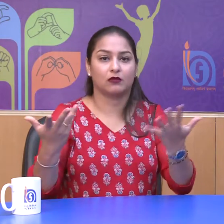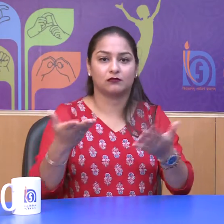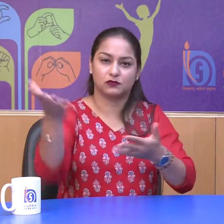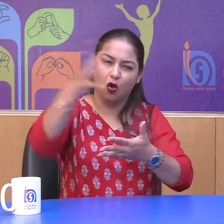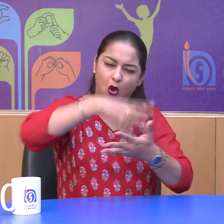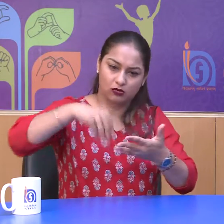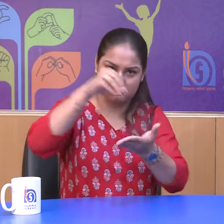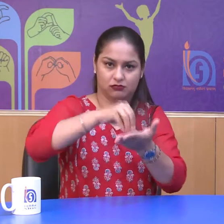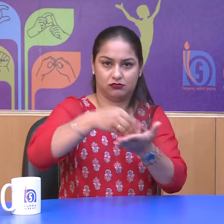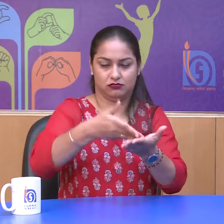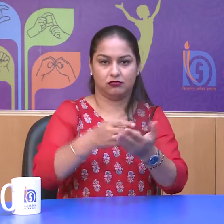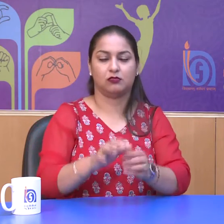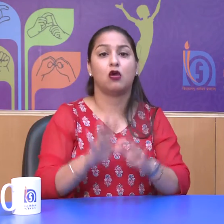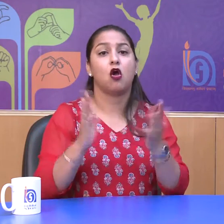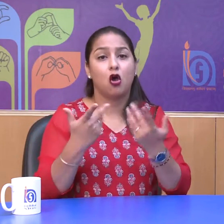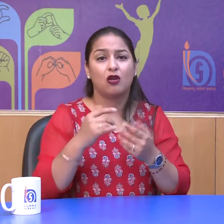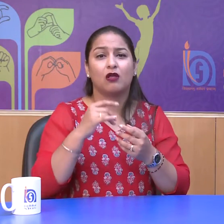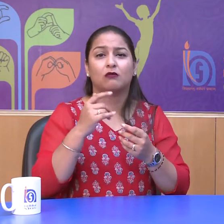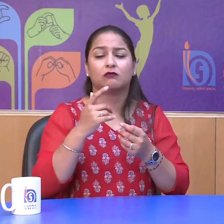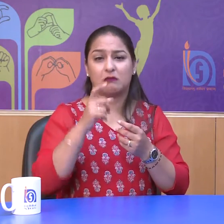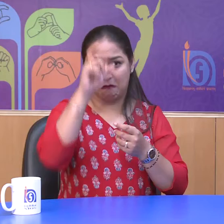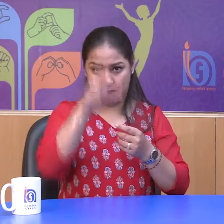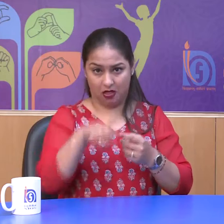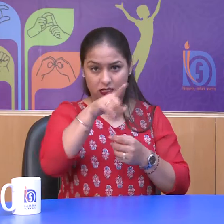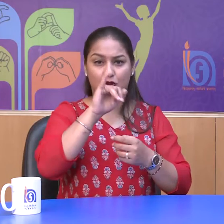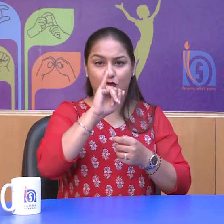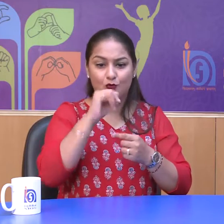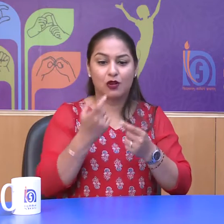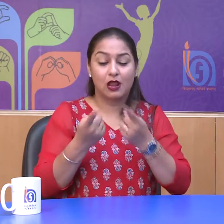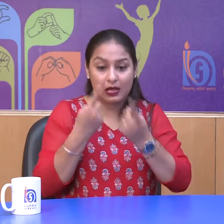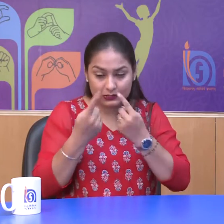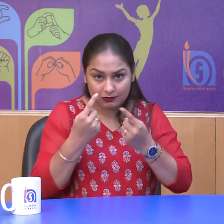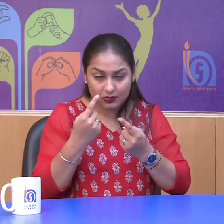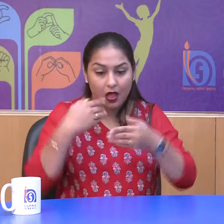and urine examination for diagnostic purposes.